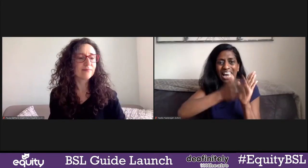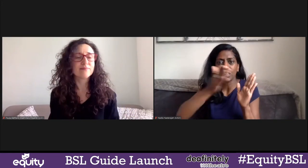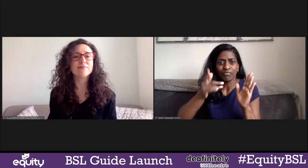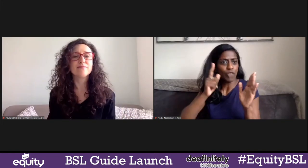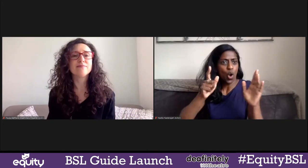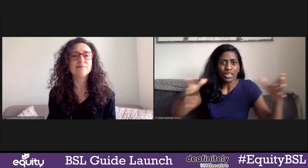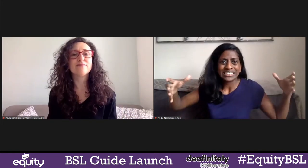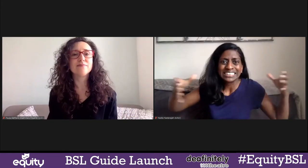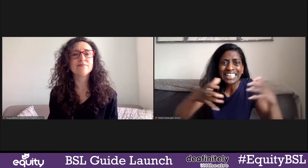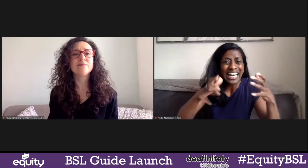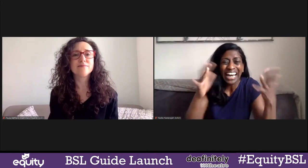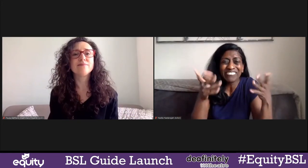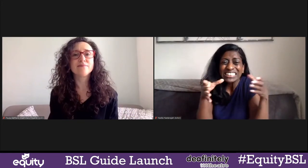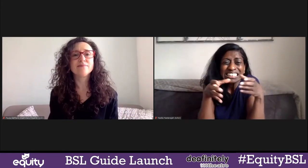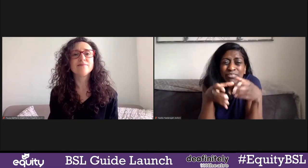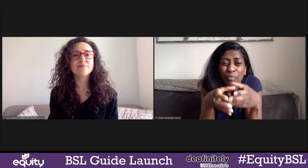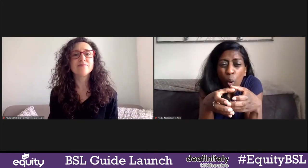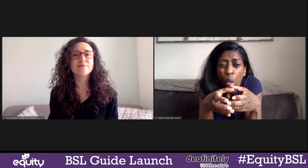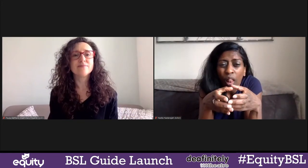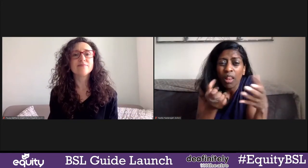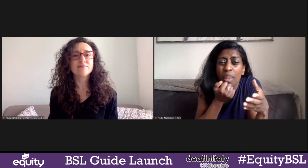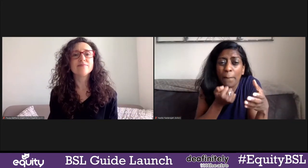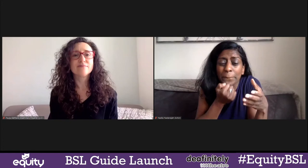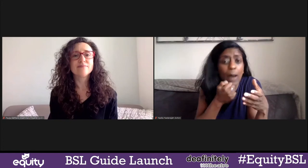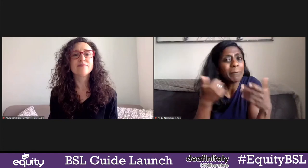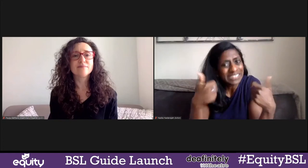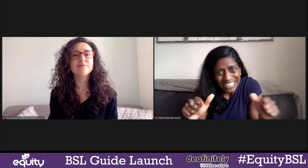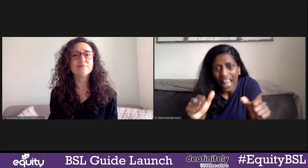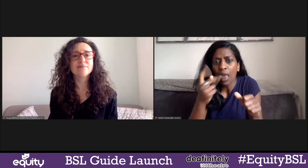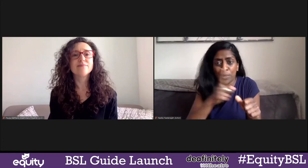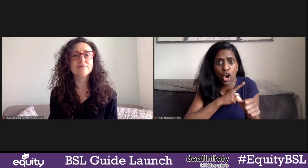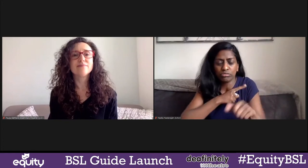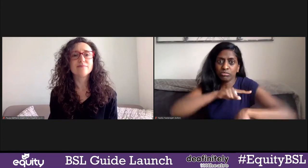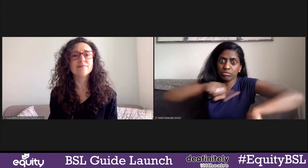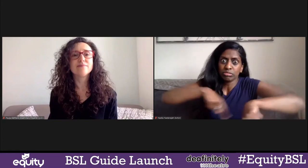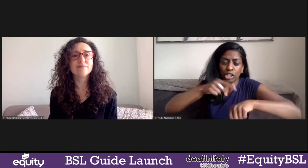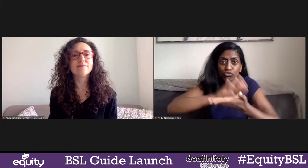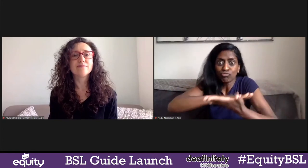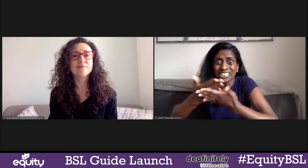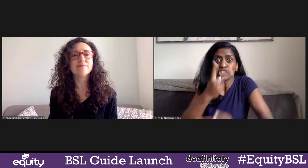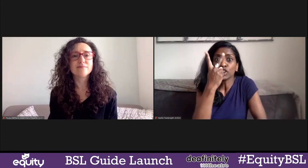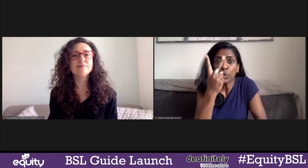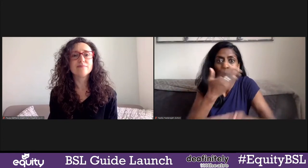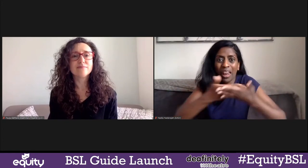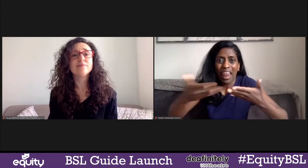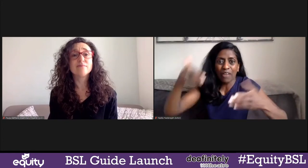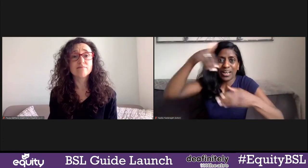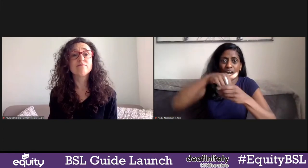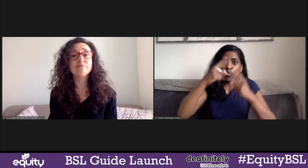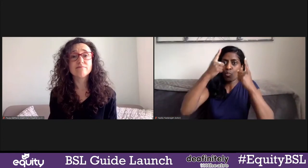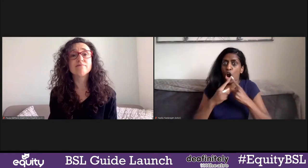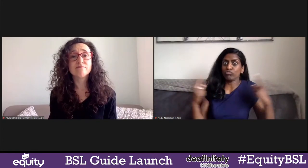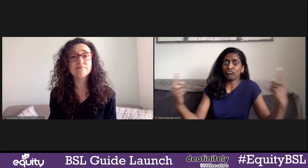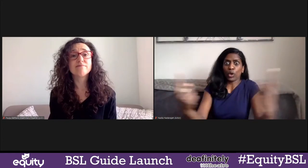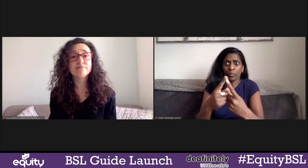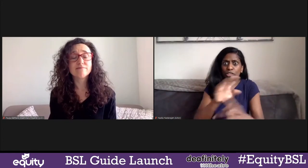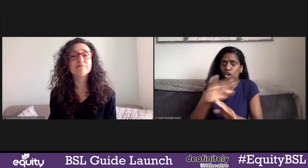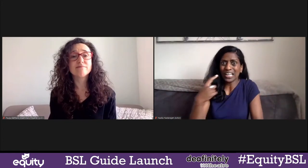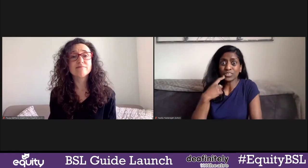would require two interpreters every day, regardless of the number of people in the cast, because we're working